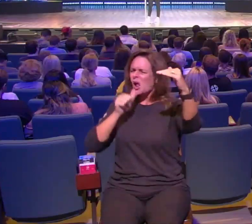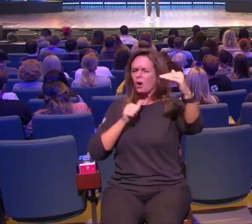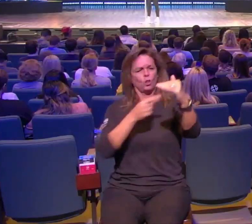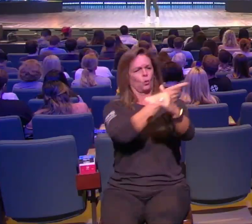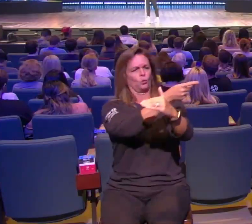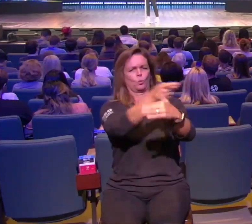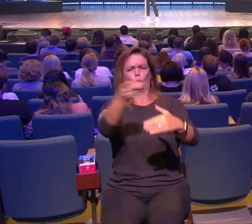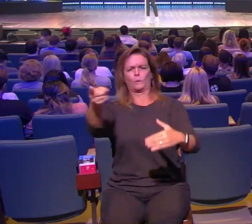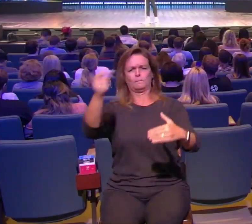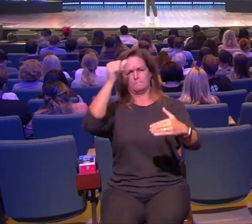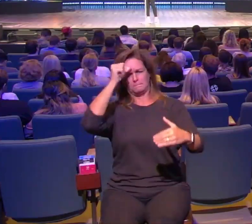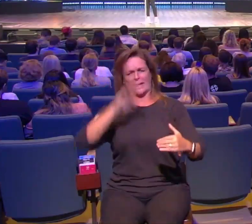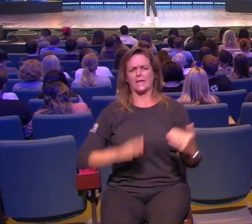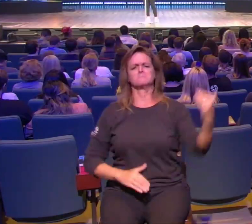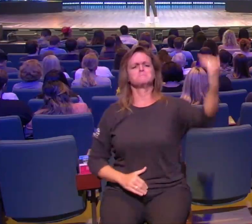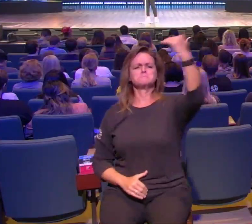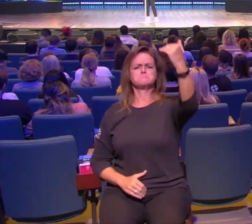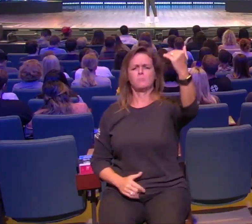question God?